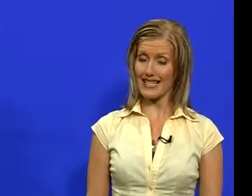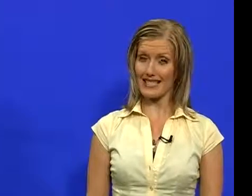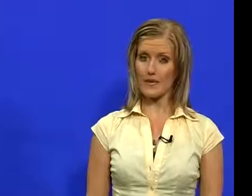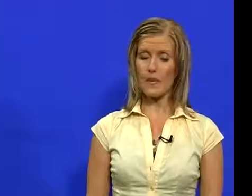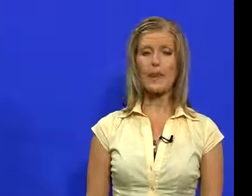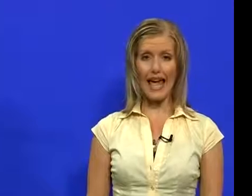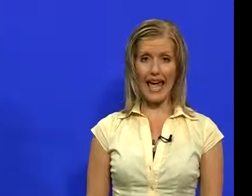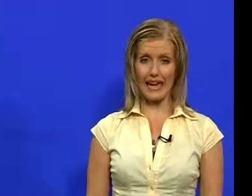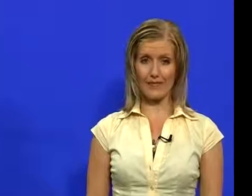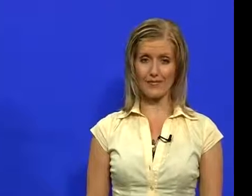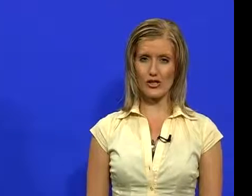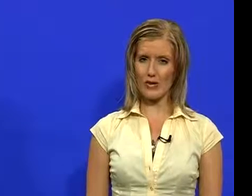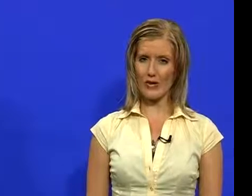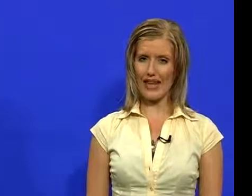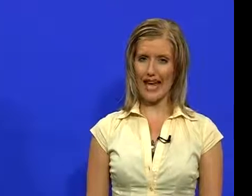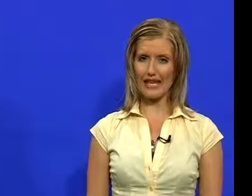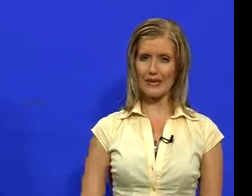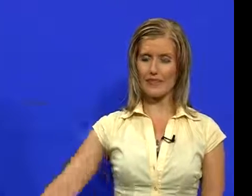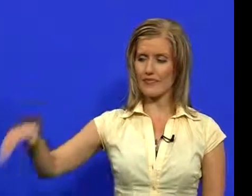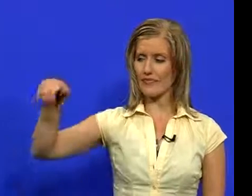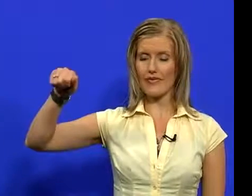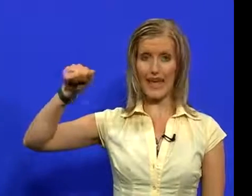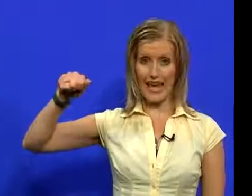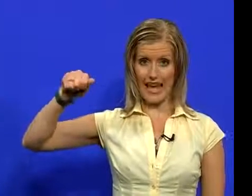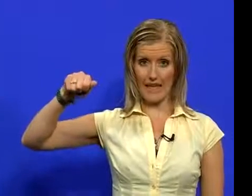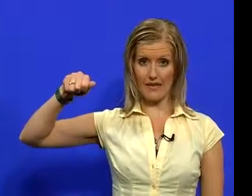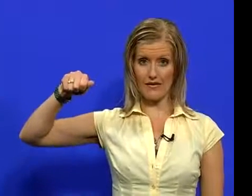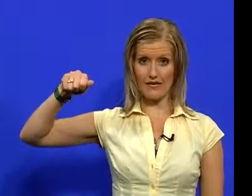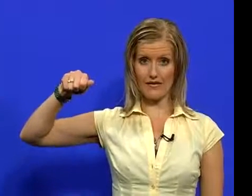ABCs. A. Do you remember the A? A.